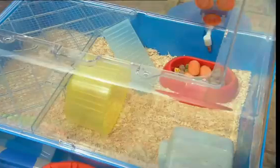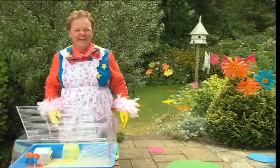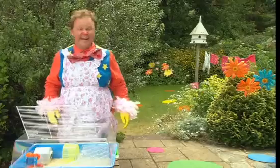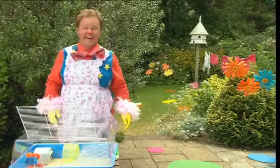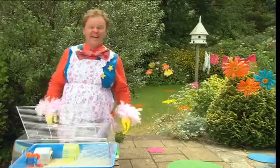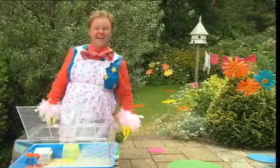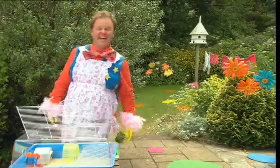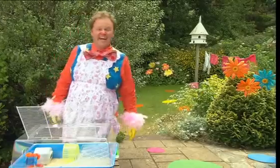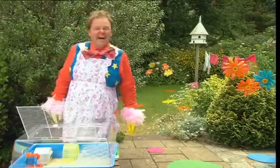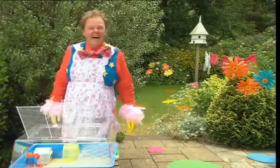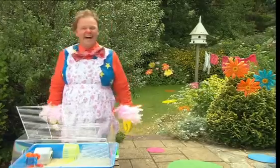something to tell you.